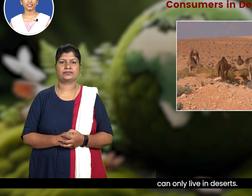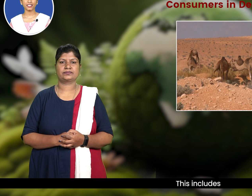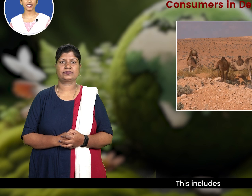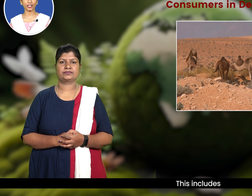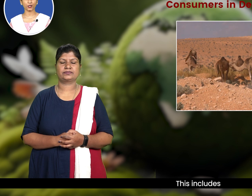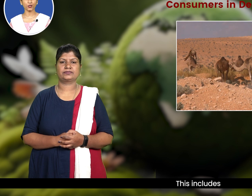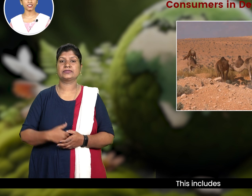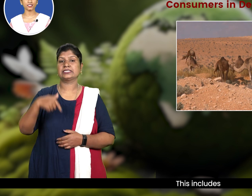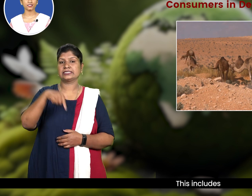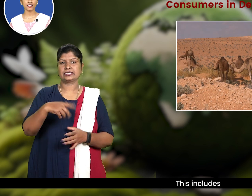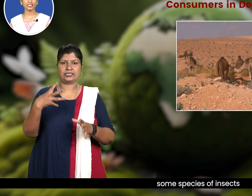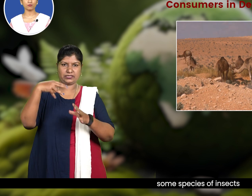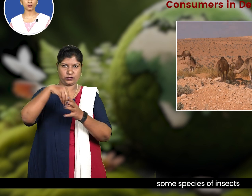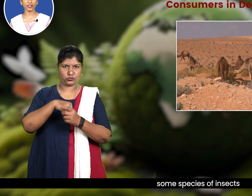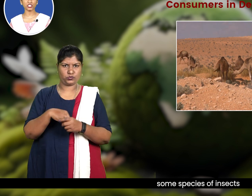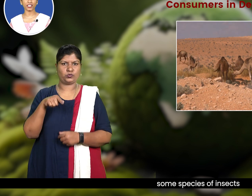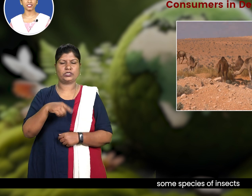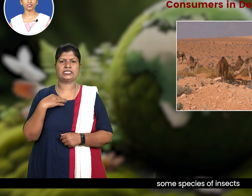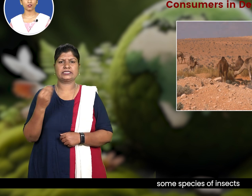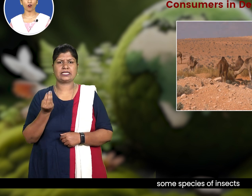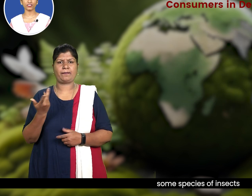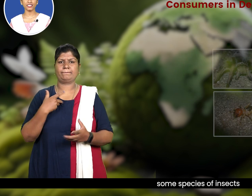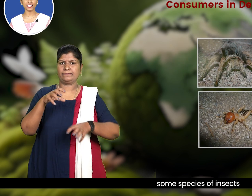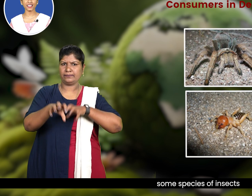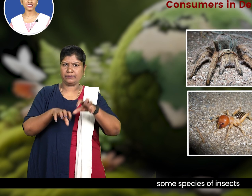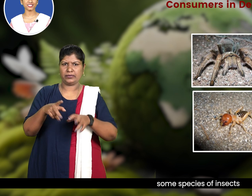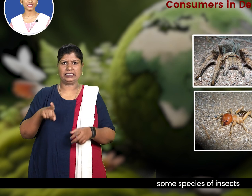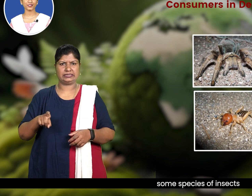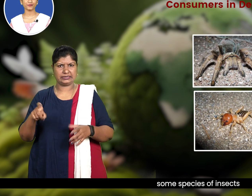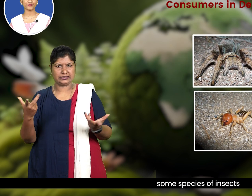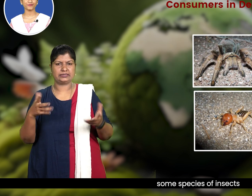This includes some species of insects,